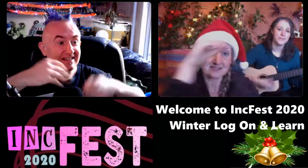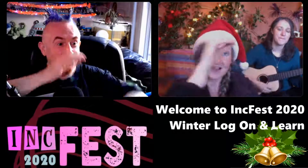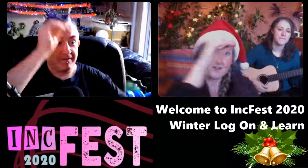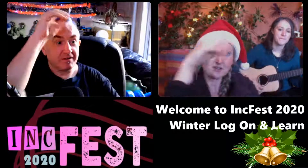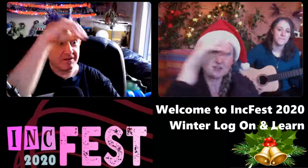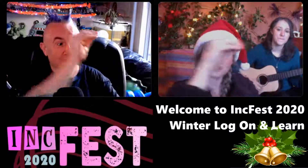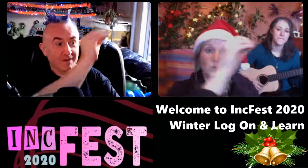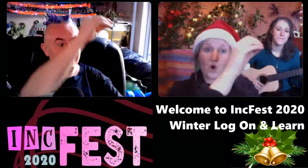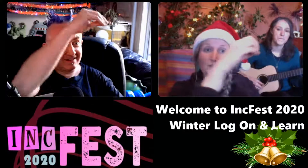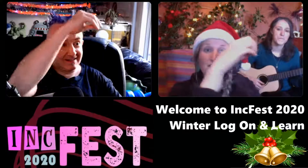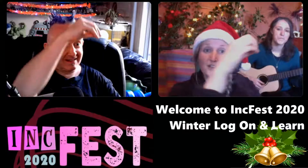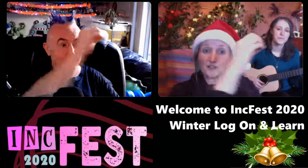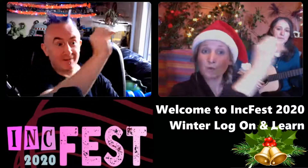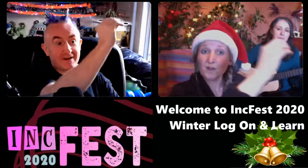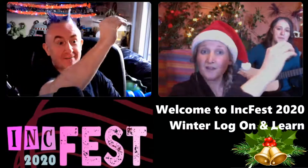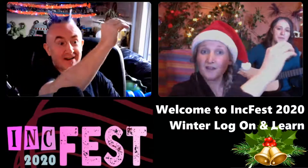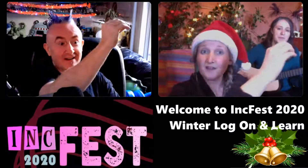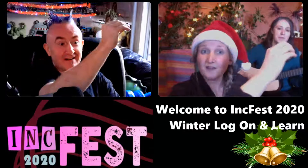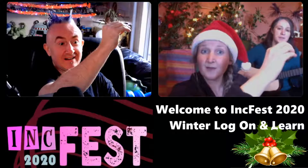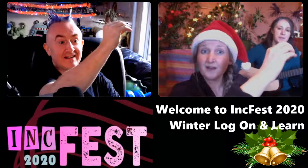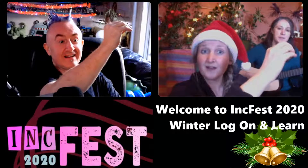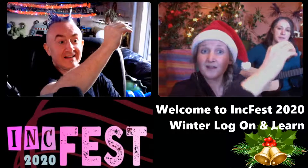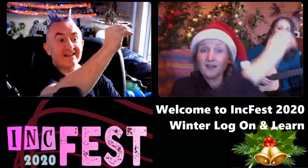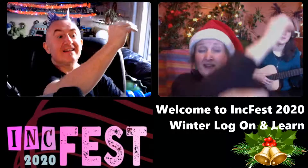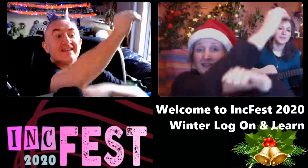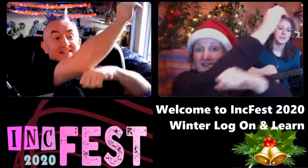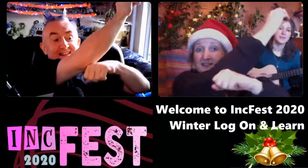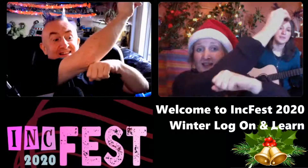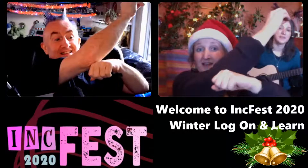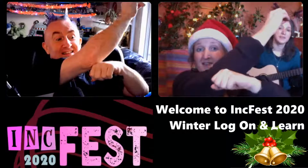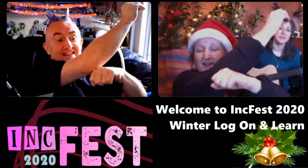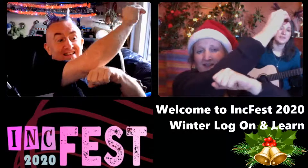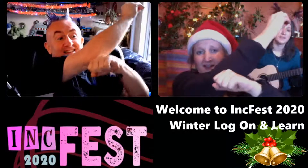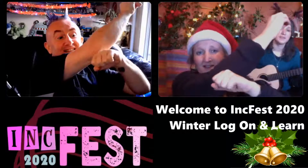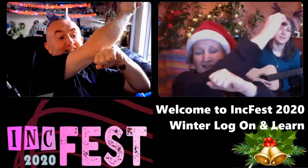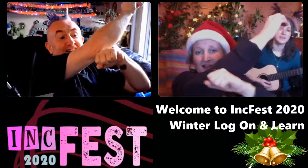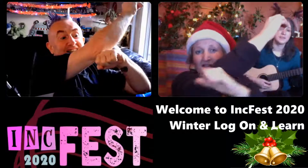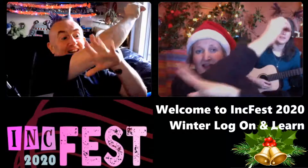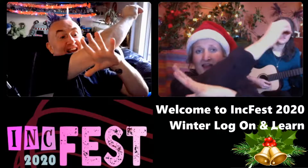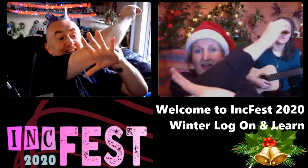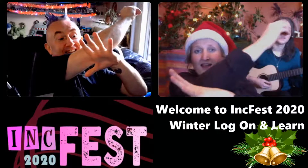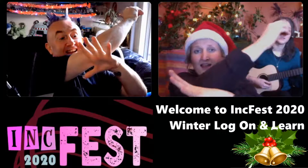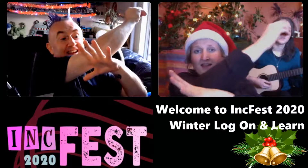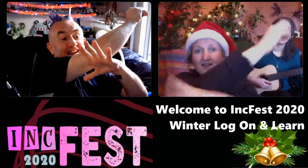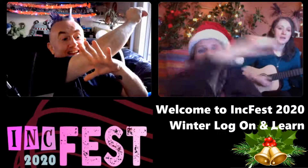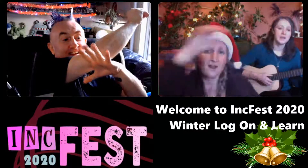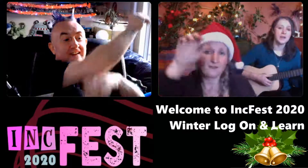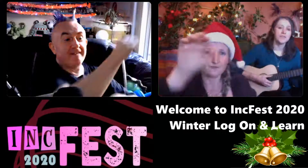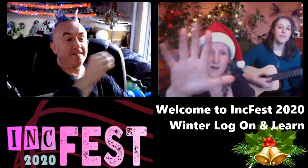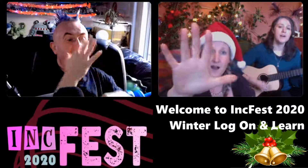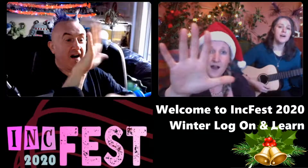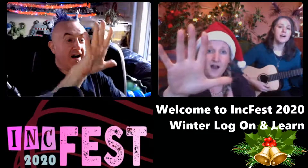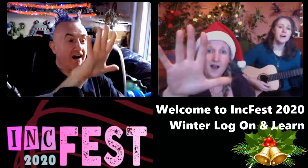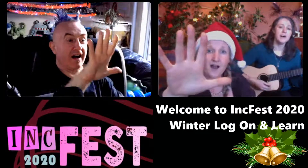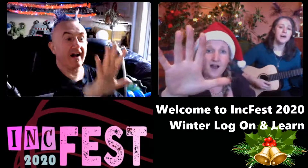7 swans a swimming. Are you ready? 6 geese a laying.